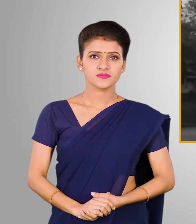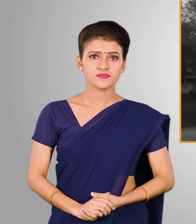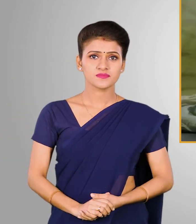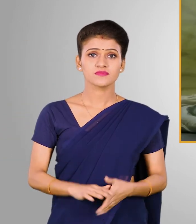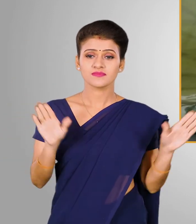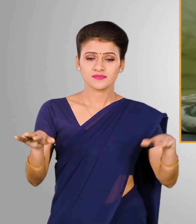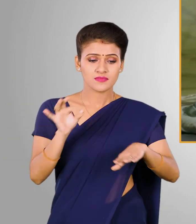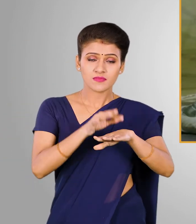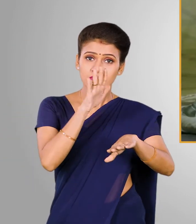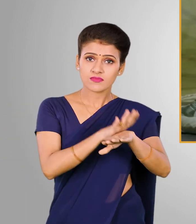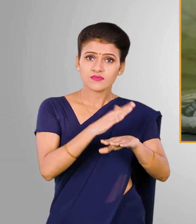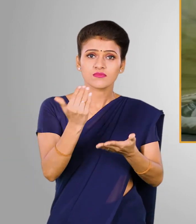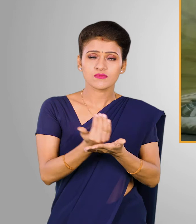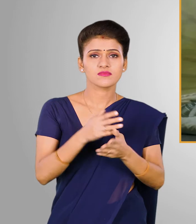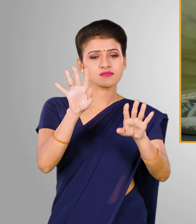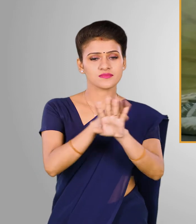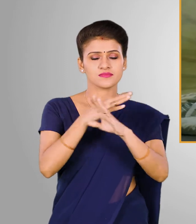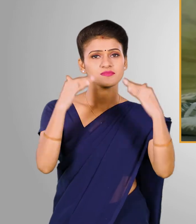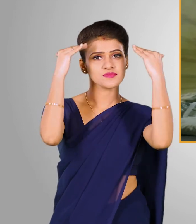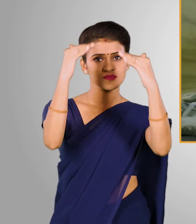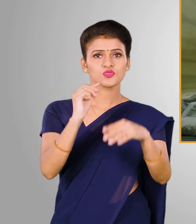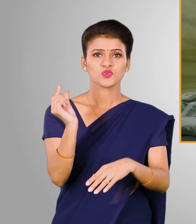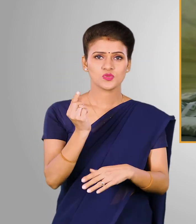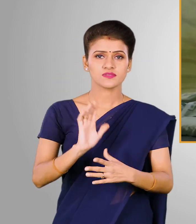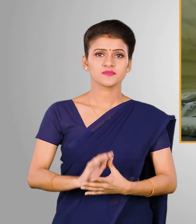Use mosquito nets to prevent malaria.